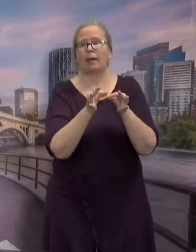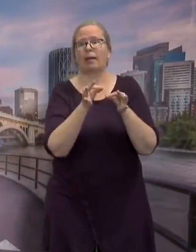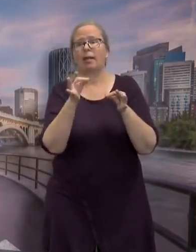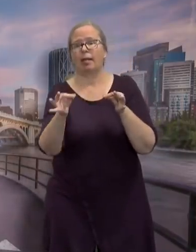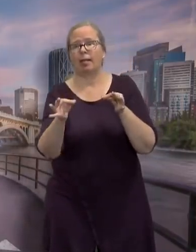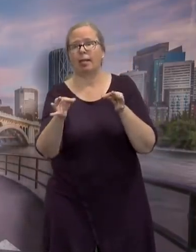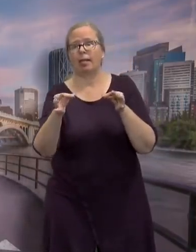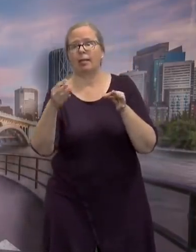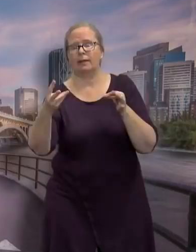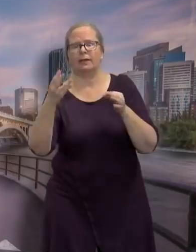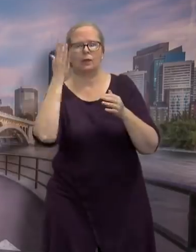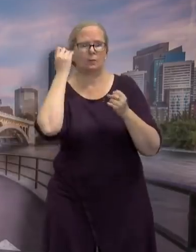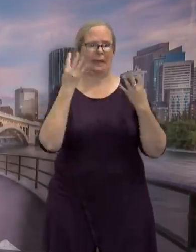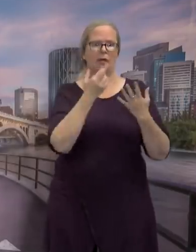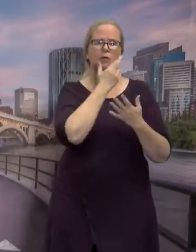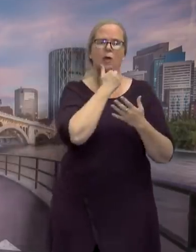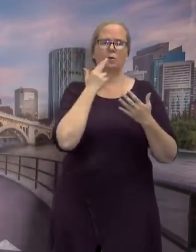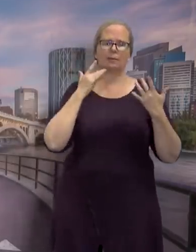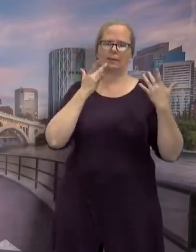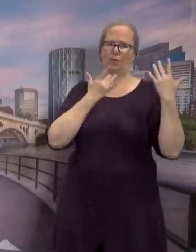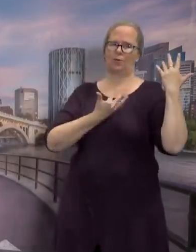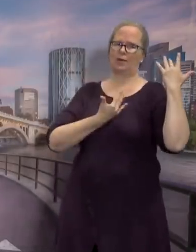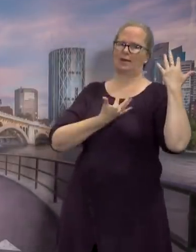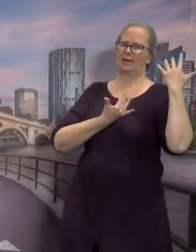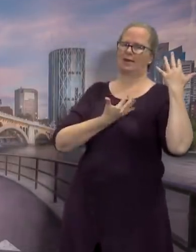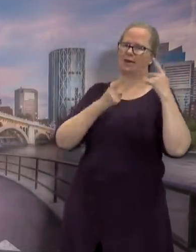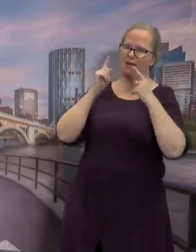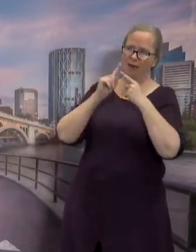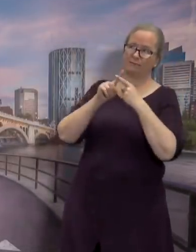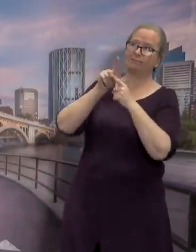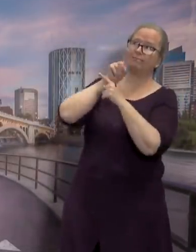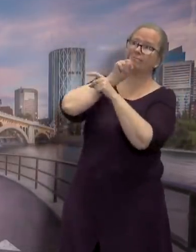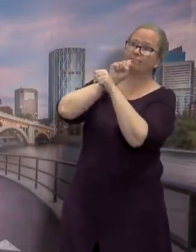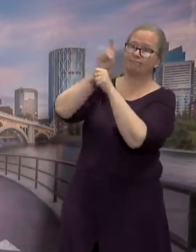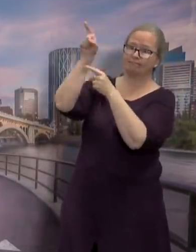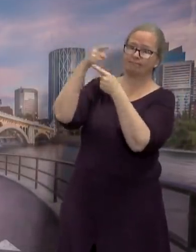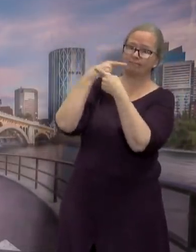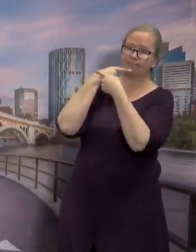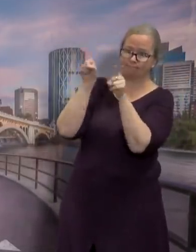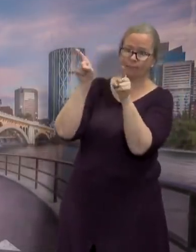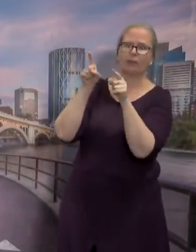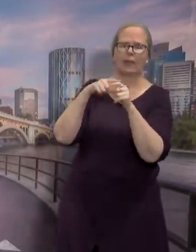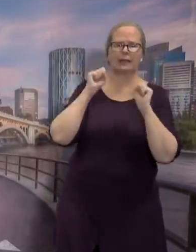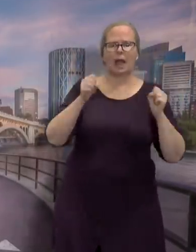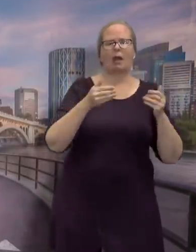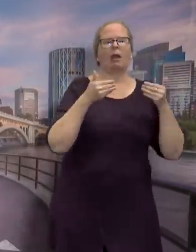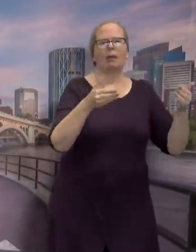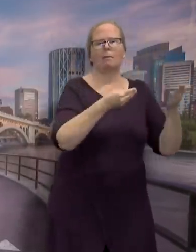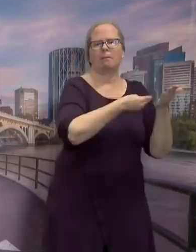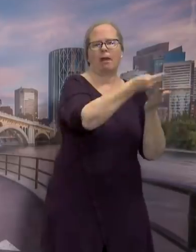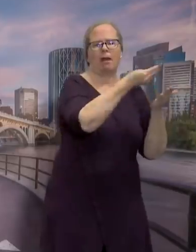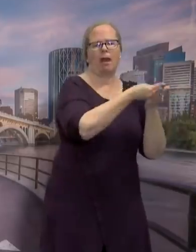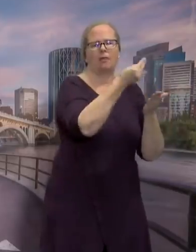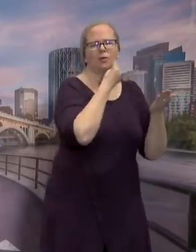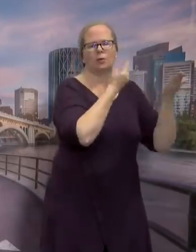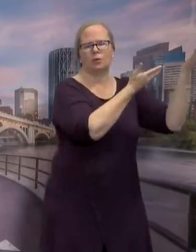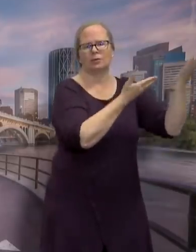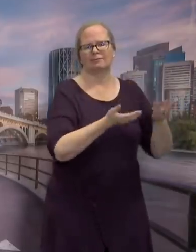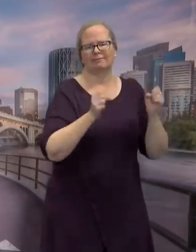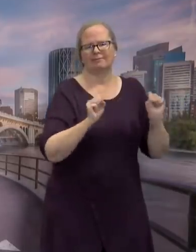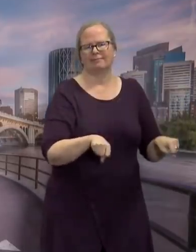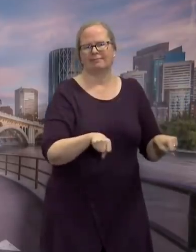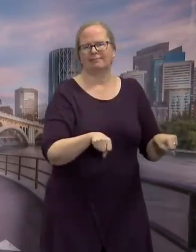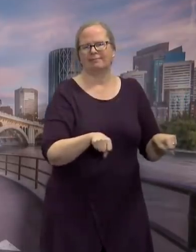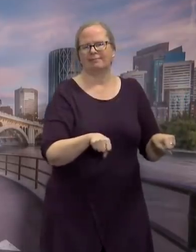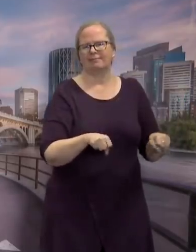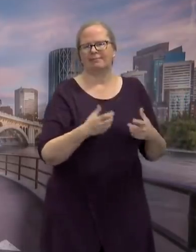services until I see what's happening with some of the bigger chains that are opening. And all of that is okay. And I think that we are